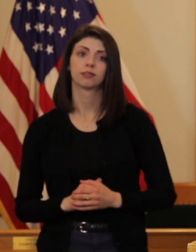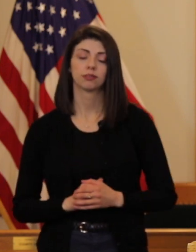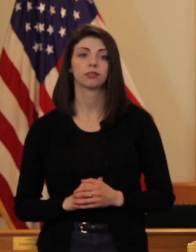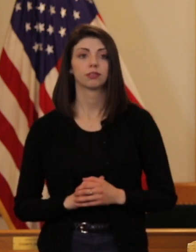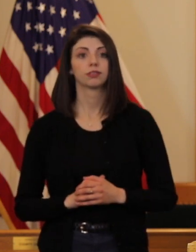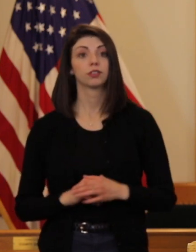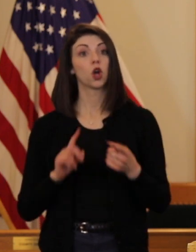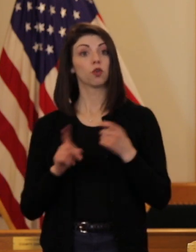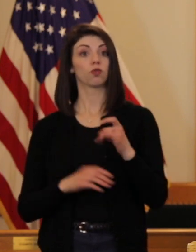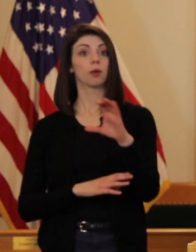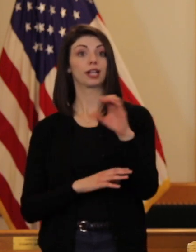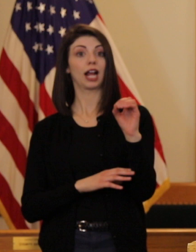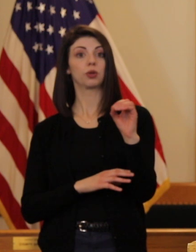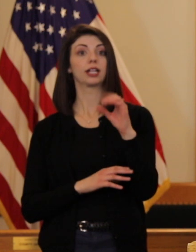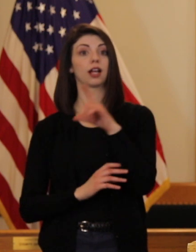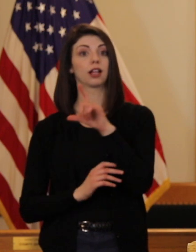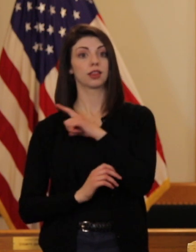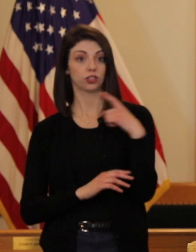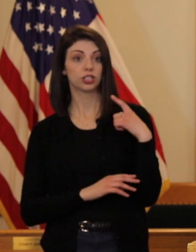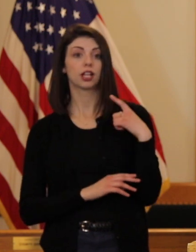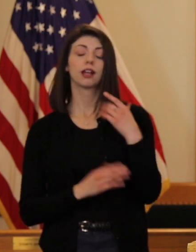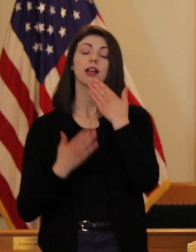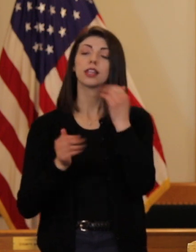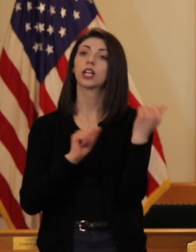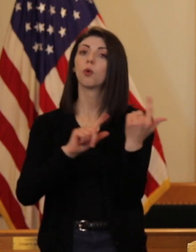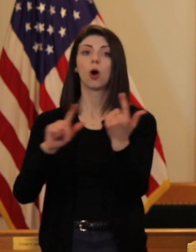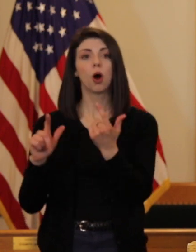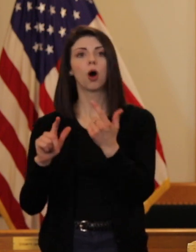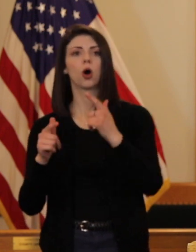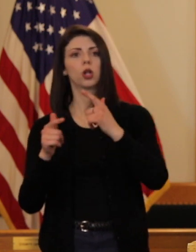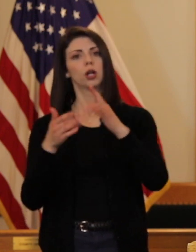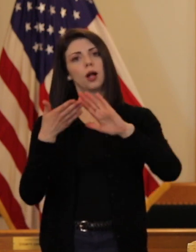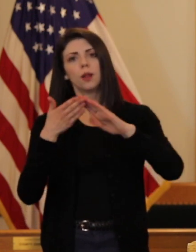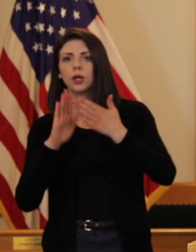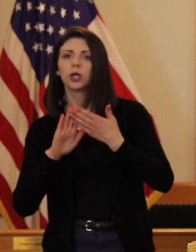behalf of the county legislature, I want to thank all the county workers, community partners,